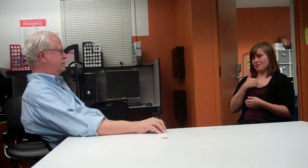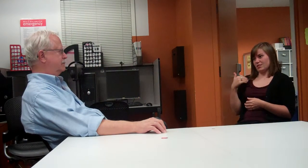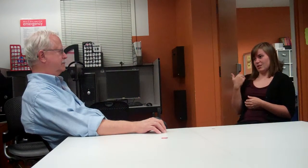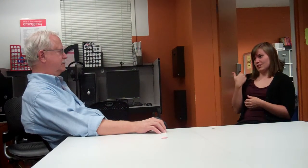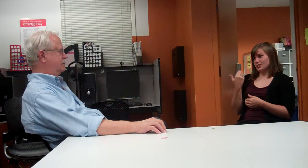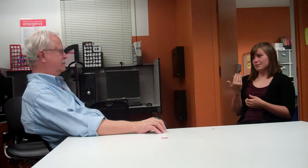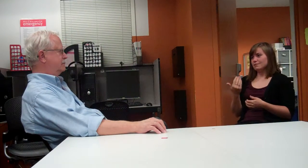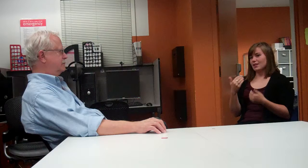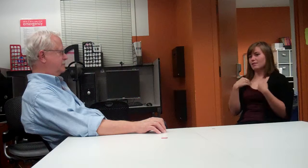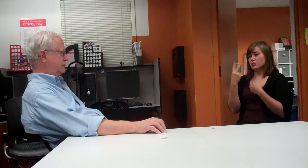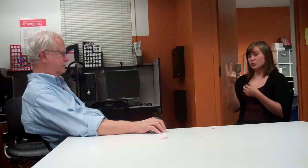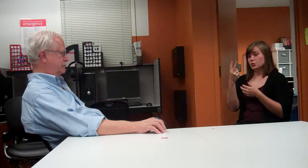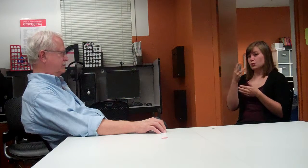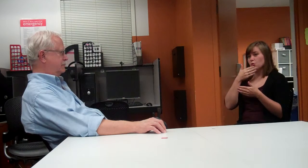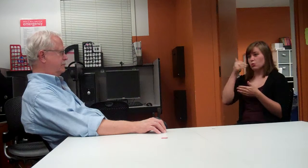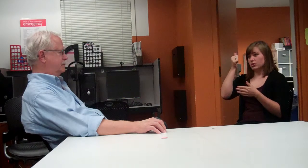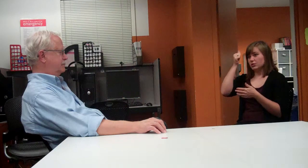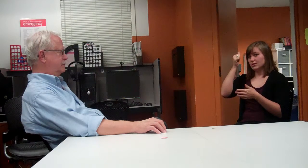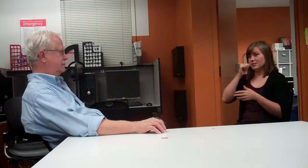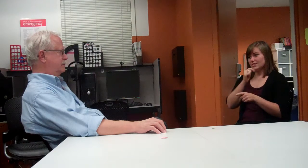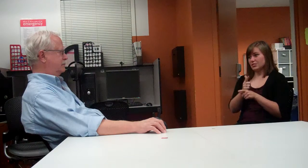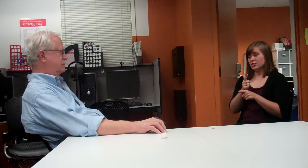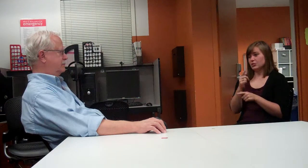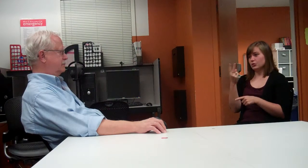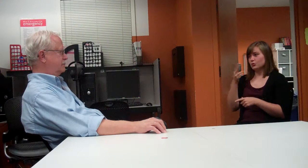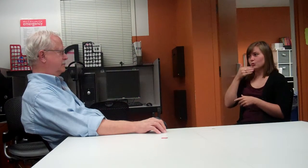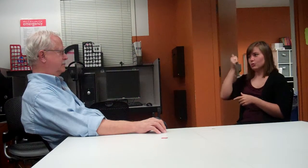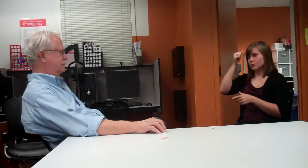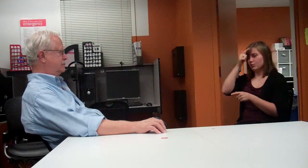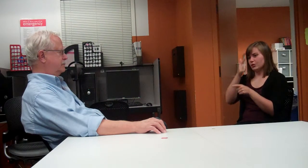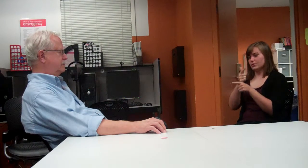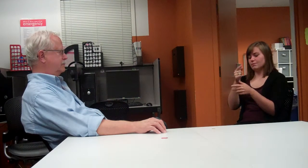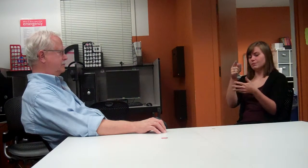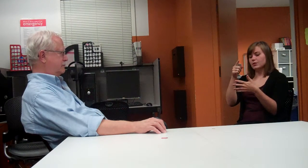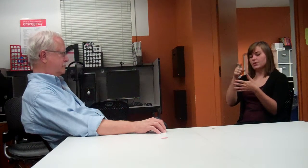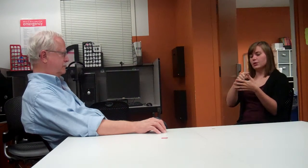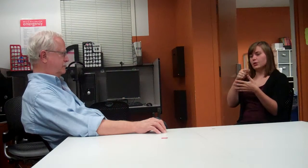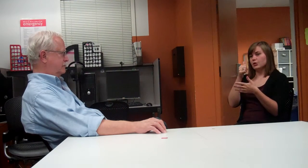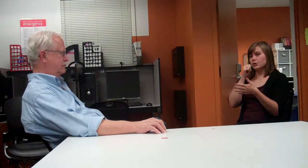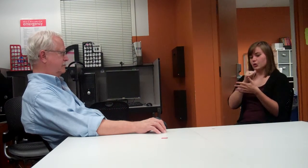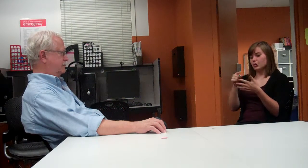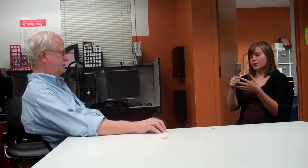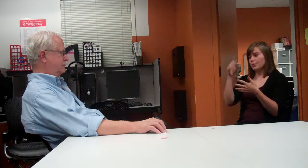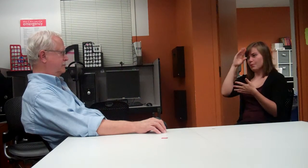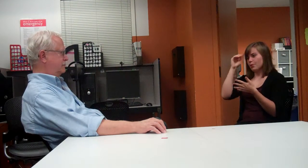I have 2 older sisters and 2 brothers. It goes girl, boy, boy.